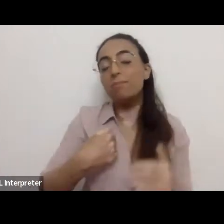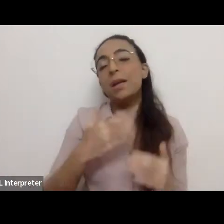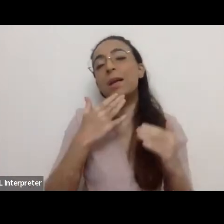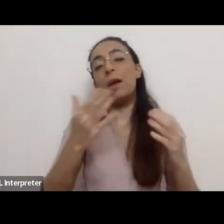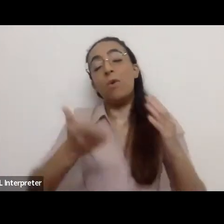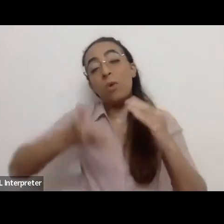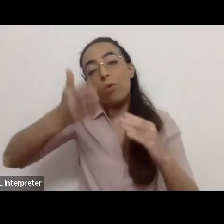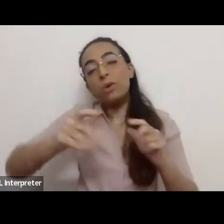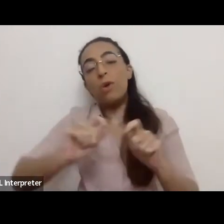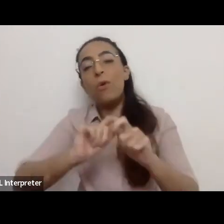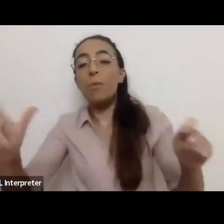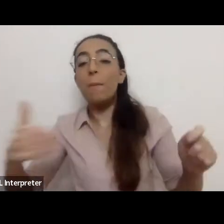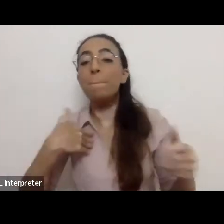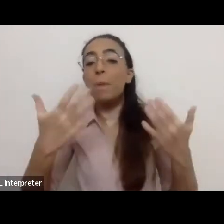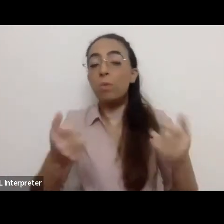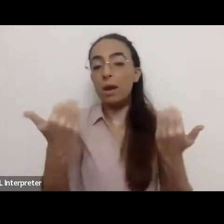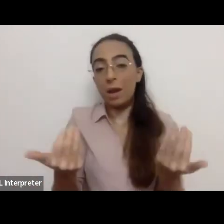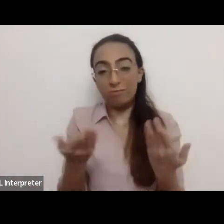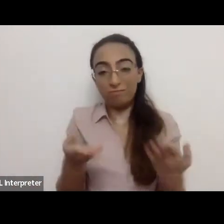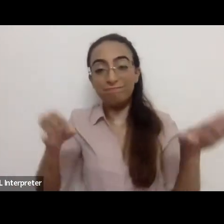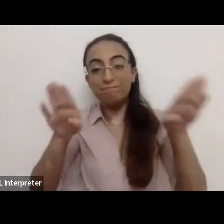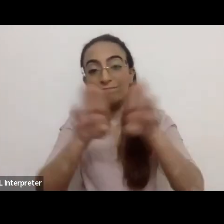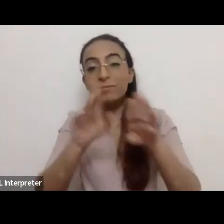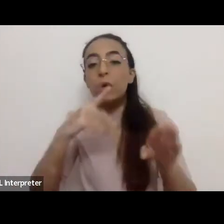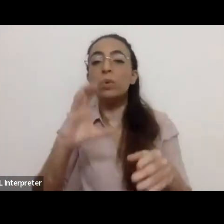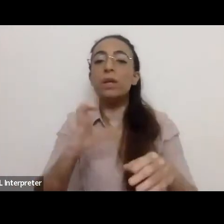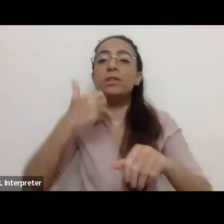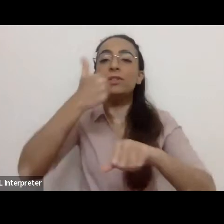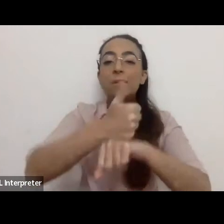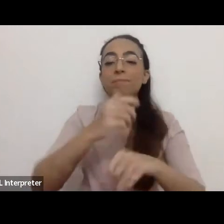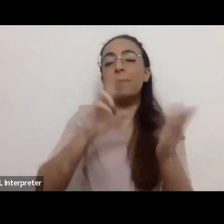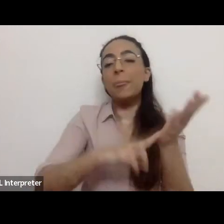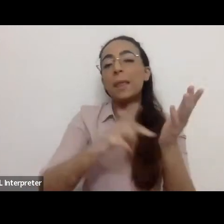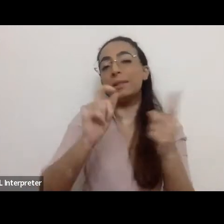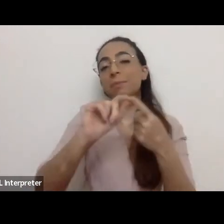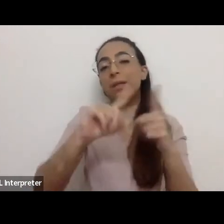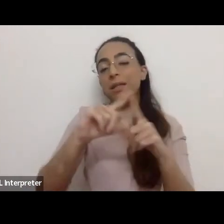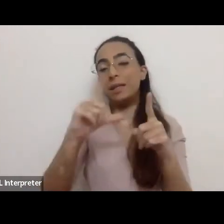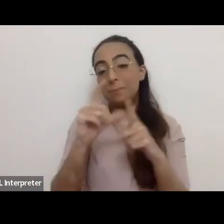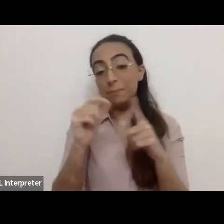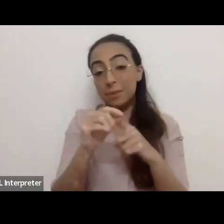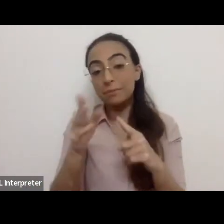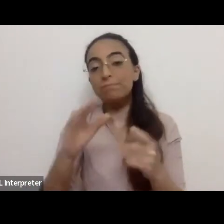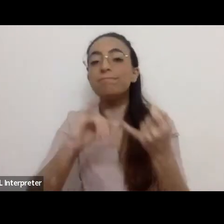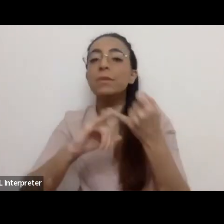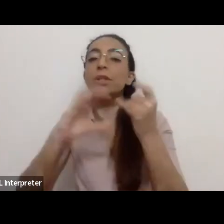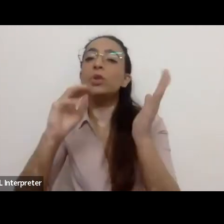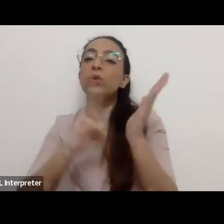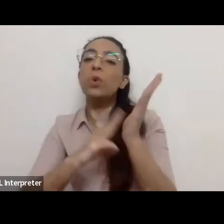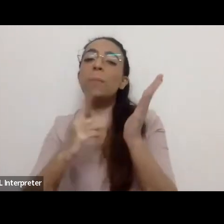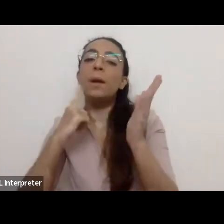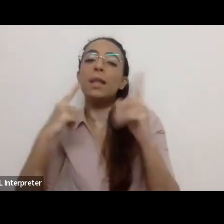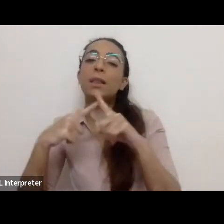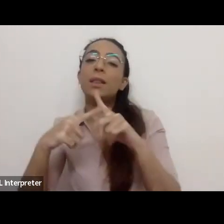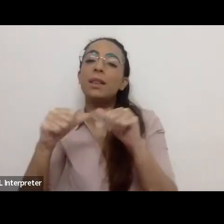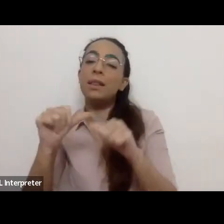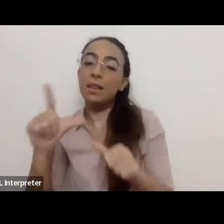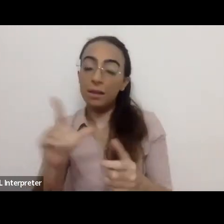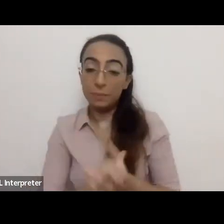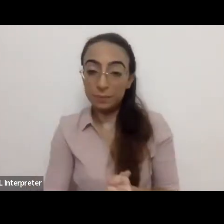Mr. Som Mittal, Chairman, NCPEDP. Over to you. Thank you, Sangeeta ji. I must thank you first